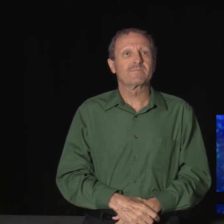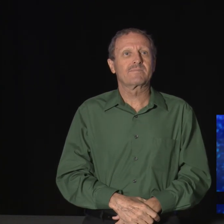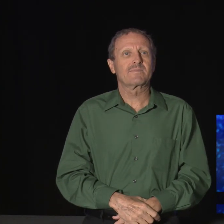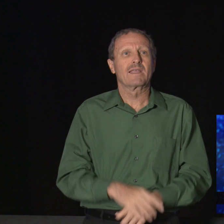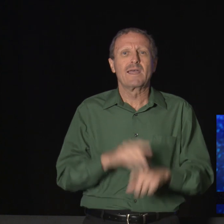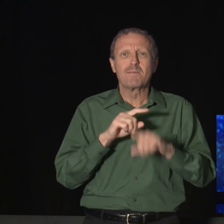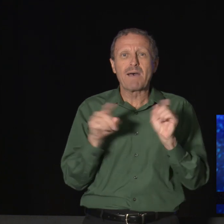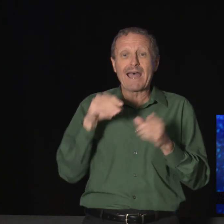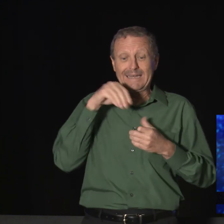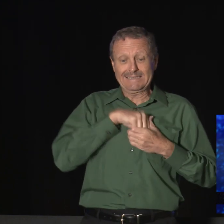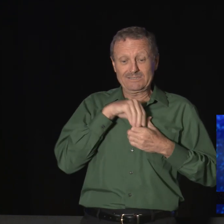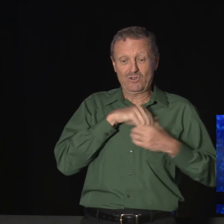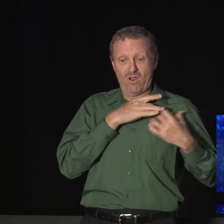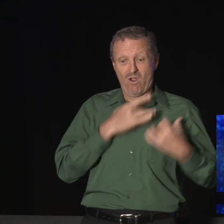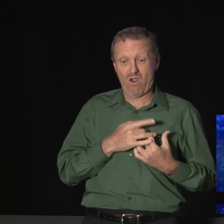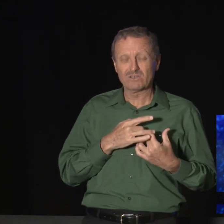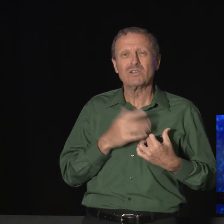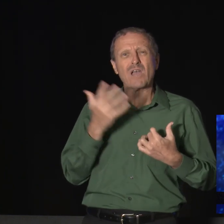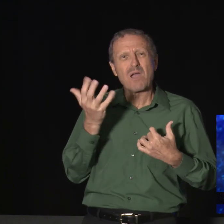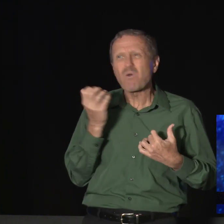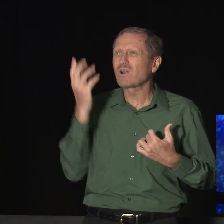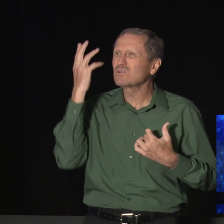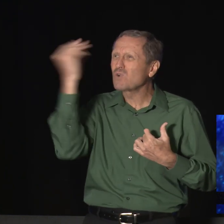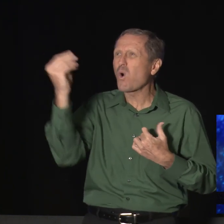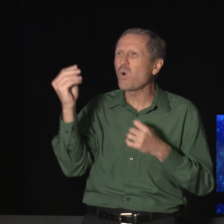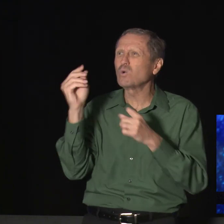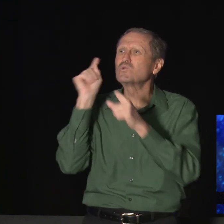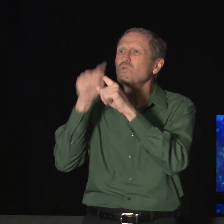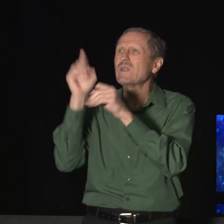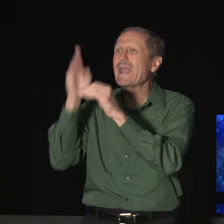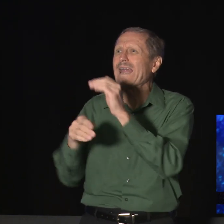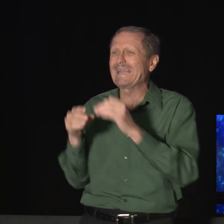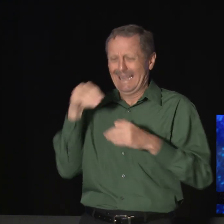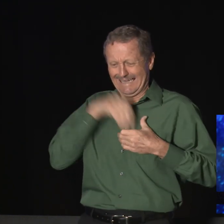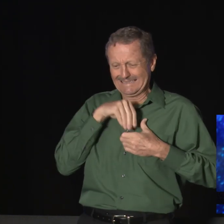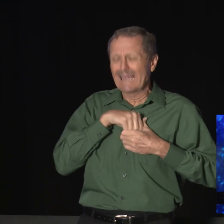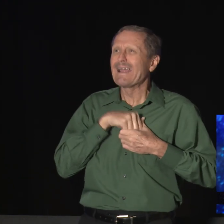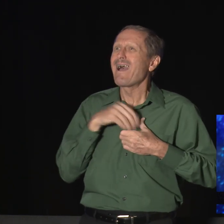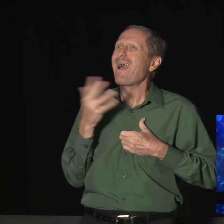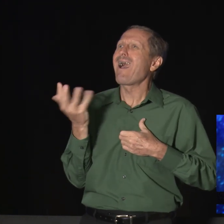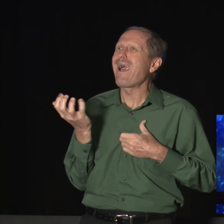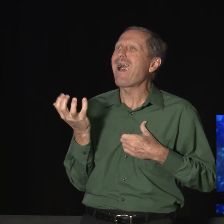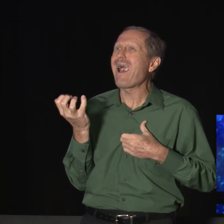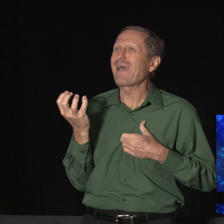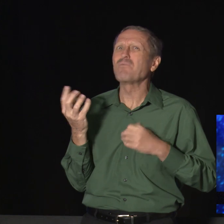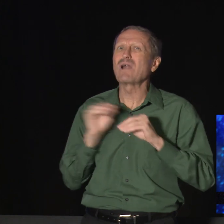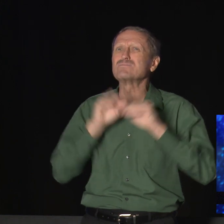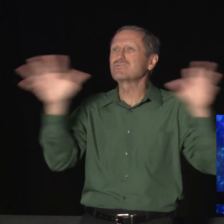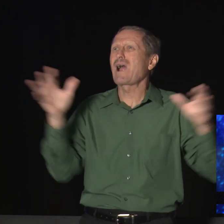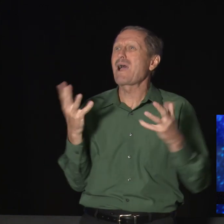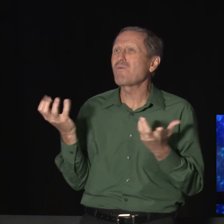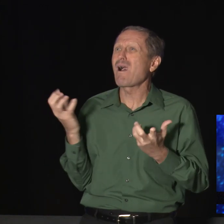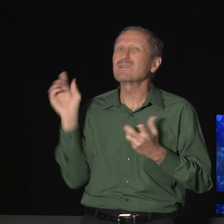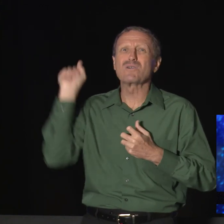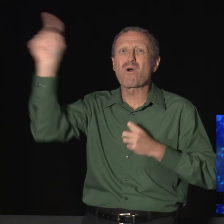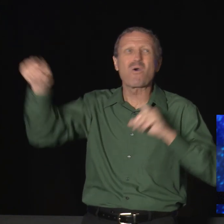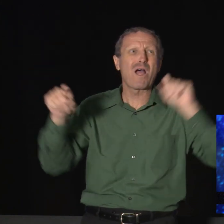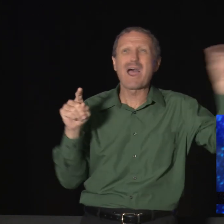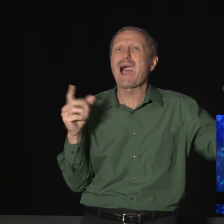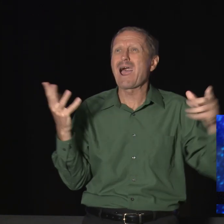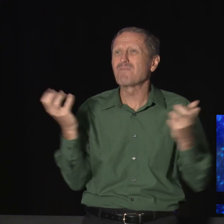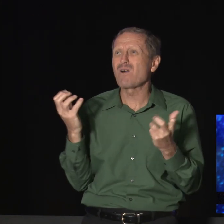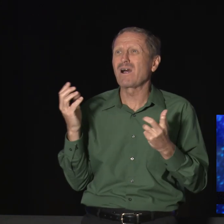But in your heart of heart, you want to go to the end. In your heart of hearts, you want to be scattered. You want to go.